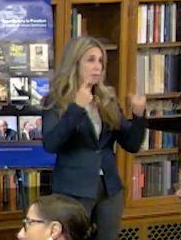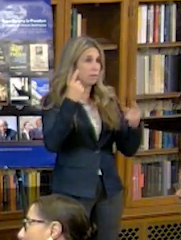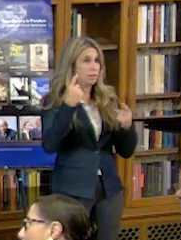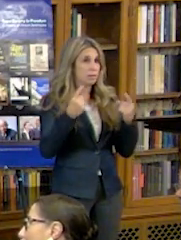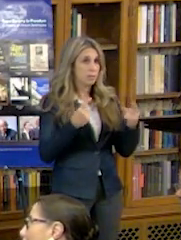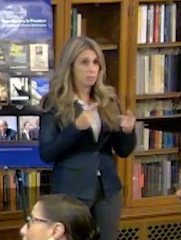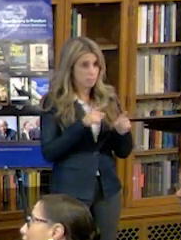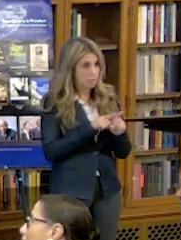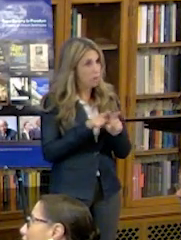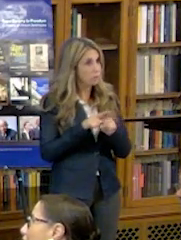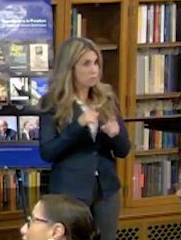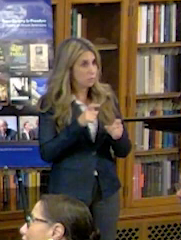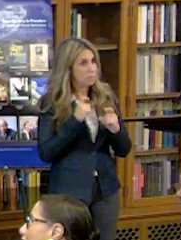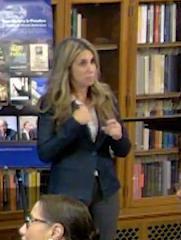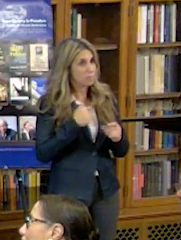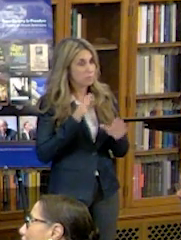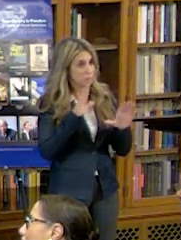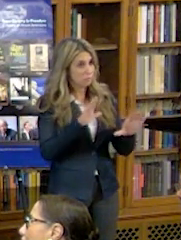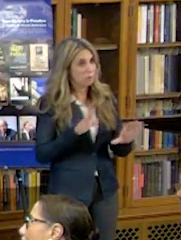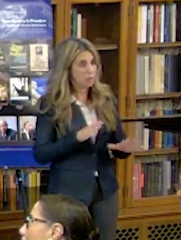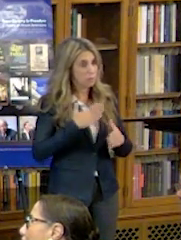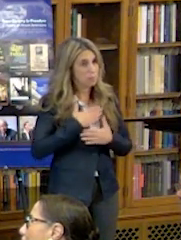also give me great